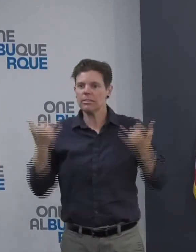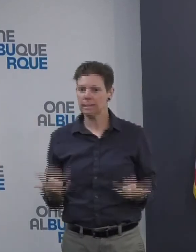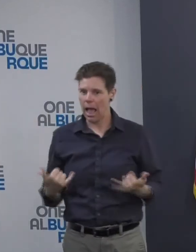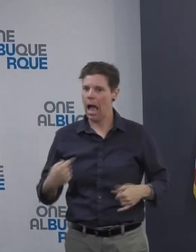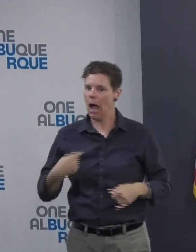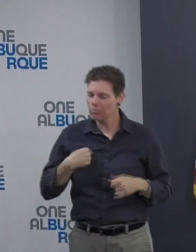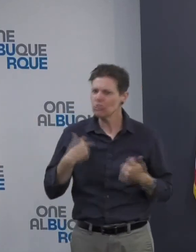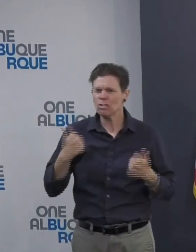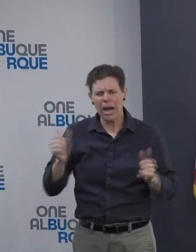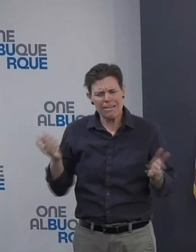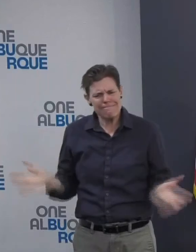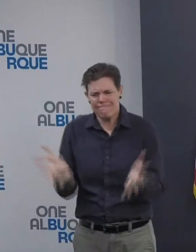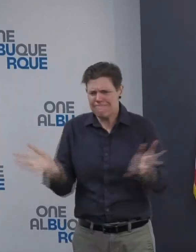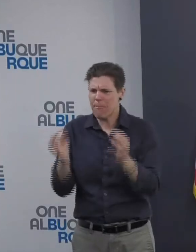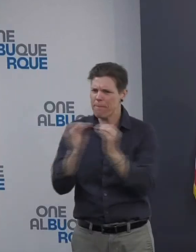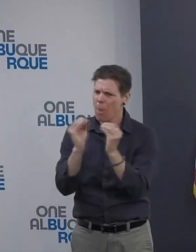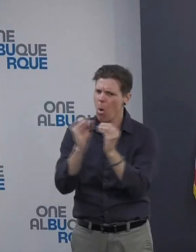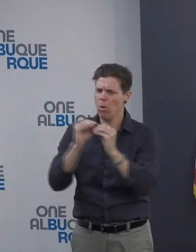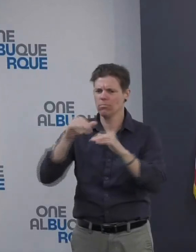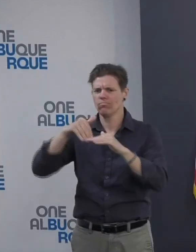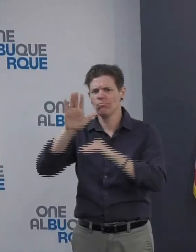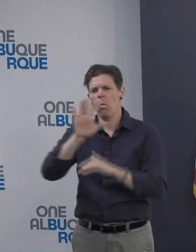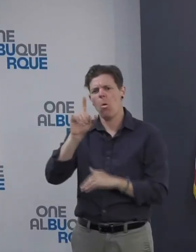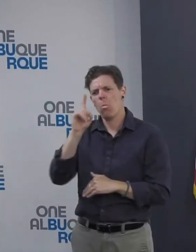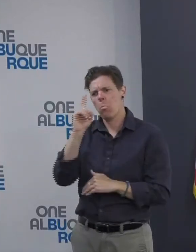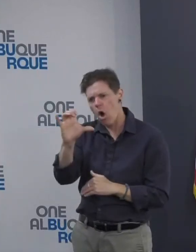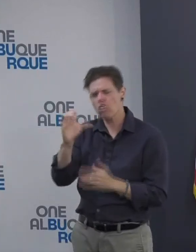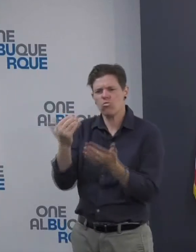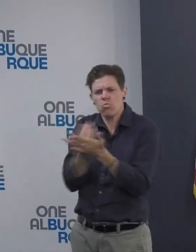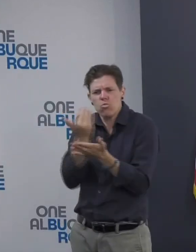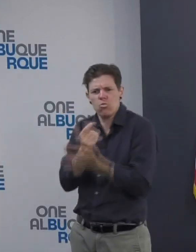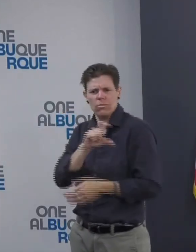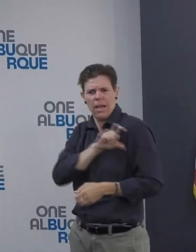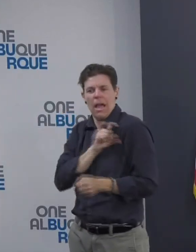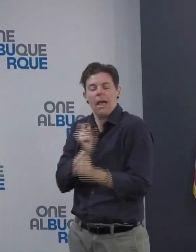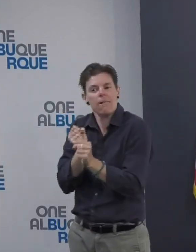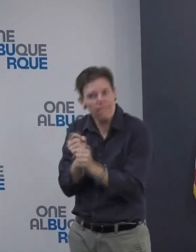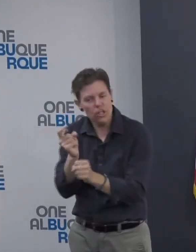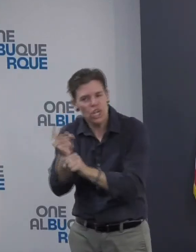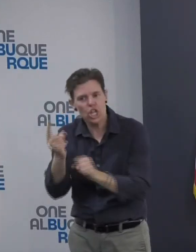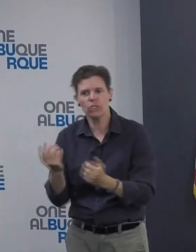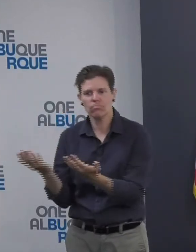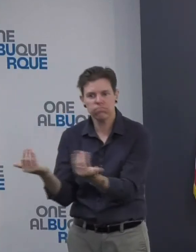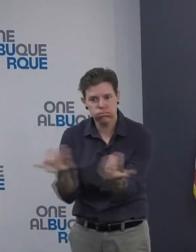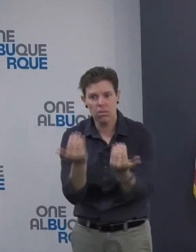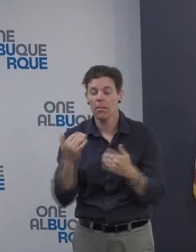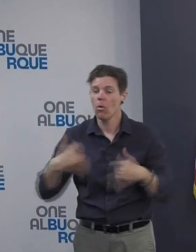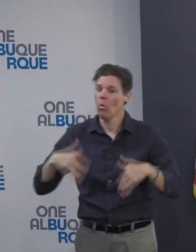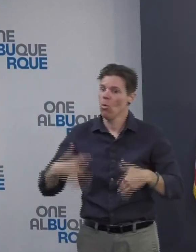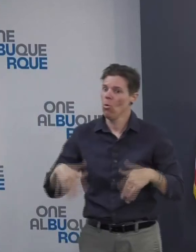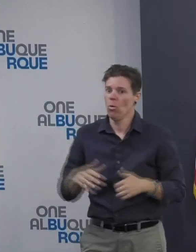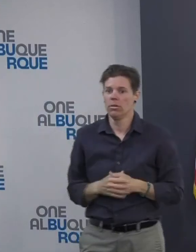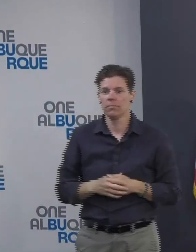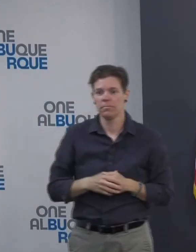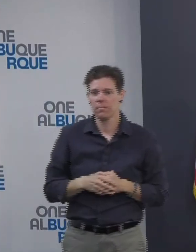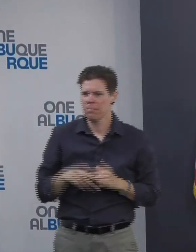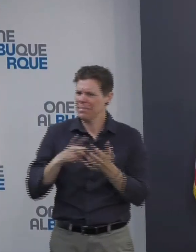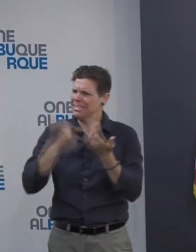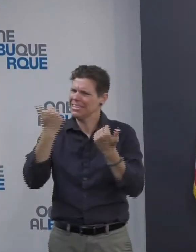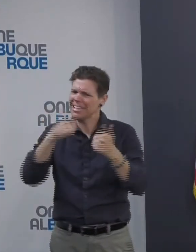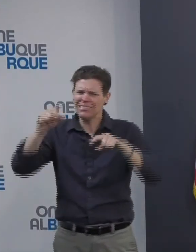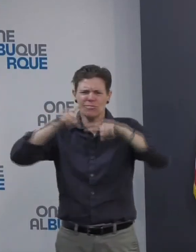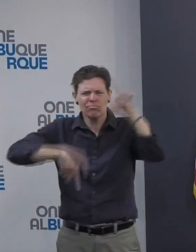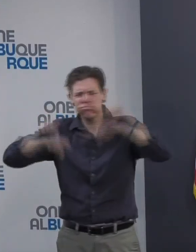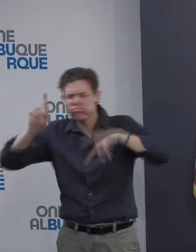reminder, officers means everything. It means crimes against children, it means investigators, it means 100 new sworn